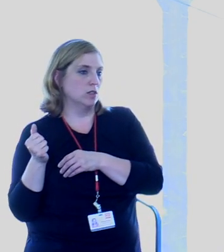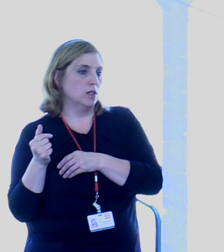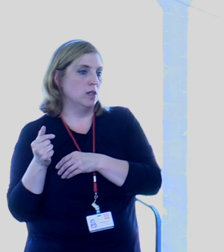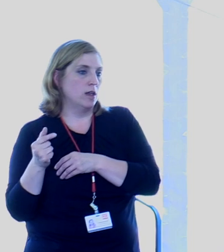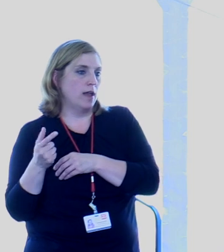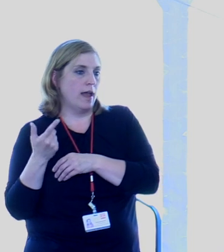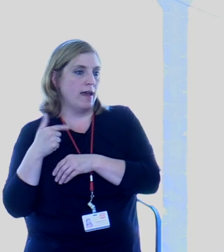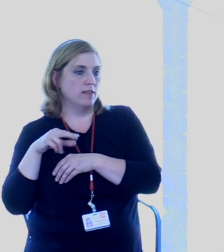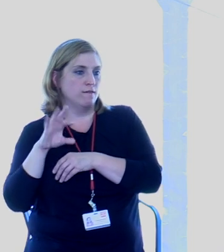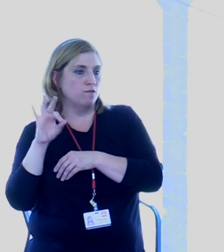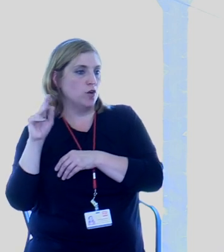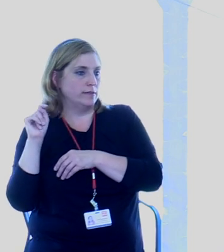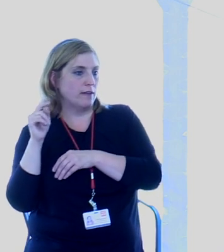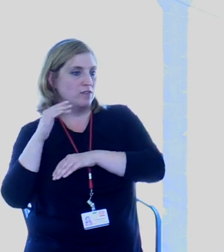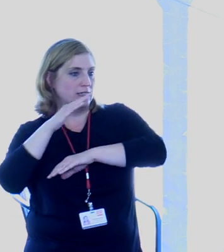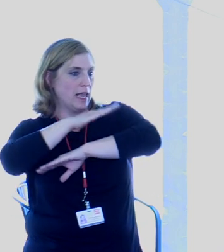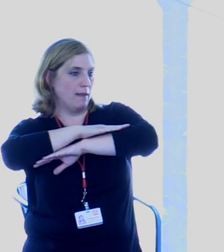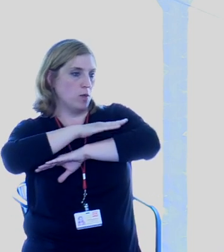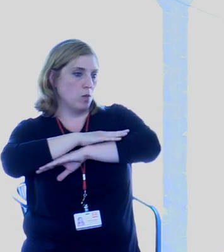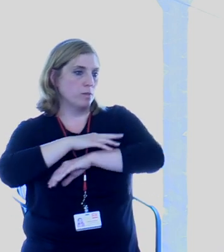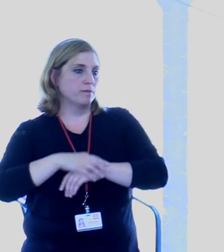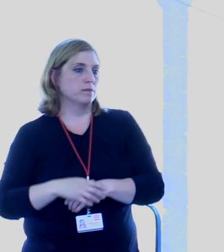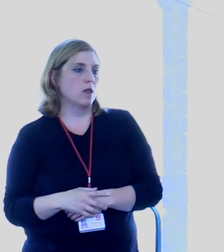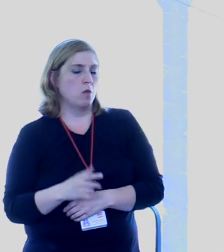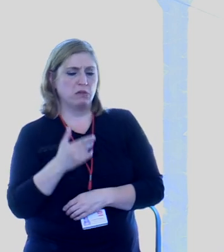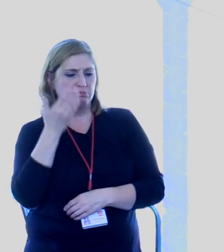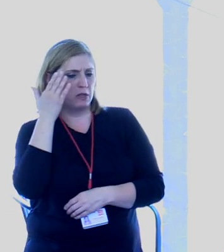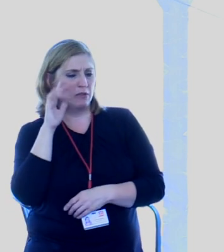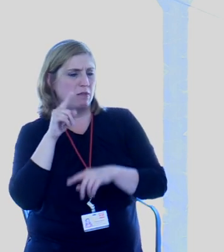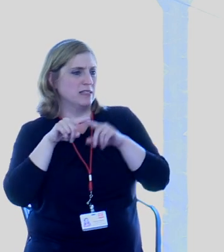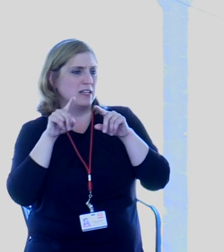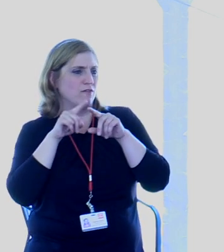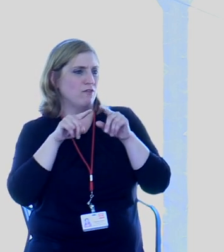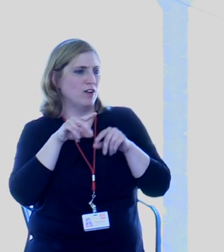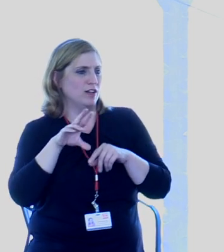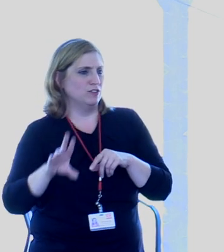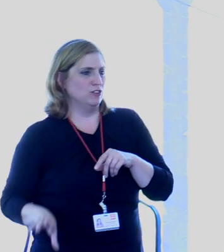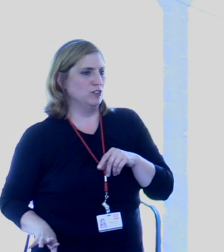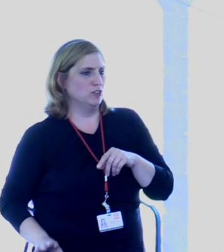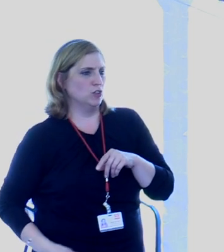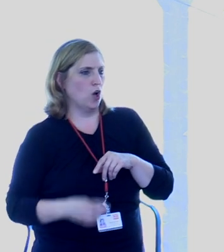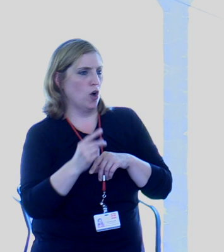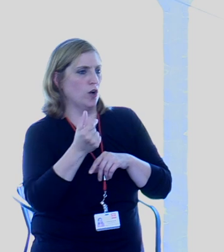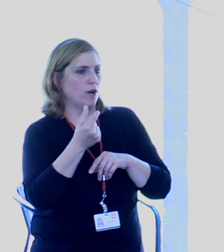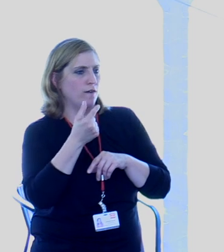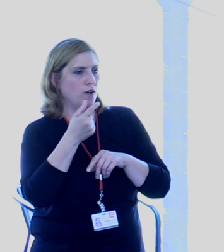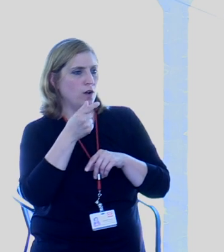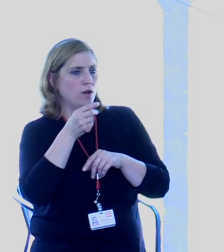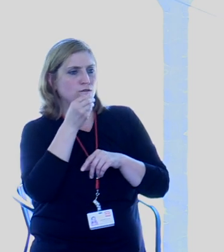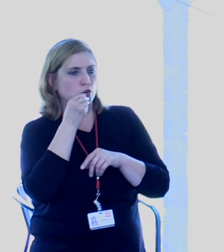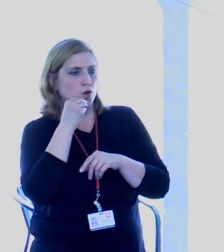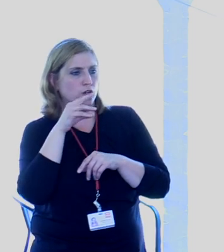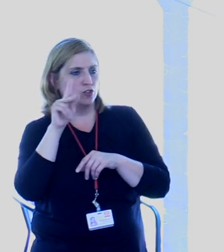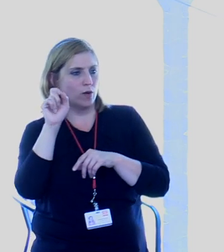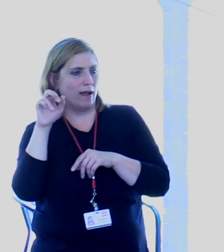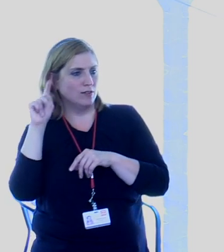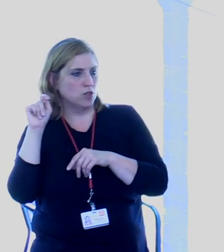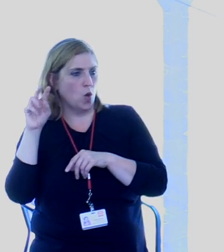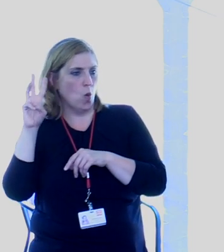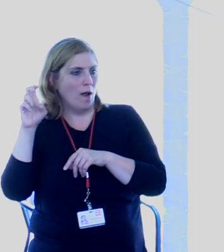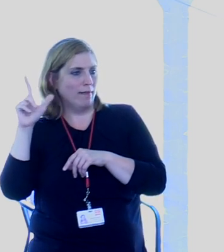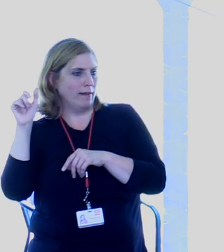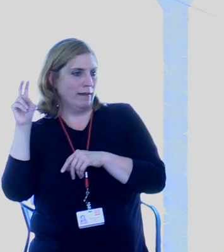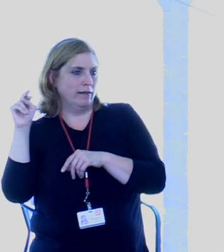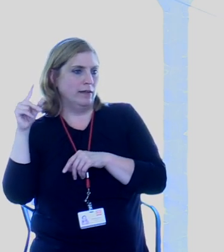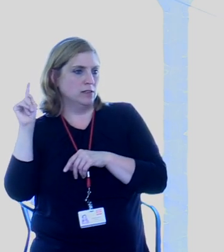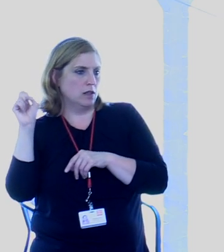foot of the table. Okay, we don't know the difference between dog chow and trout Wellington, okay? Some magnificent